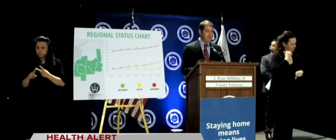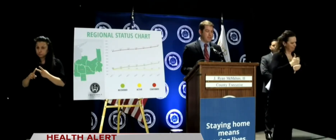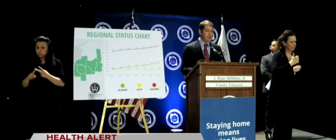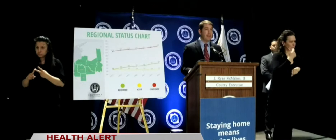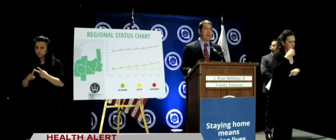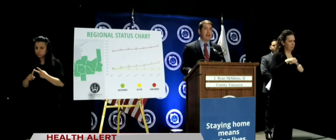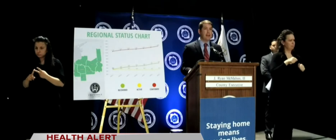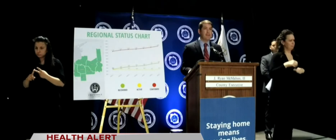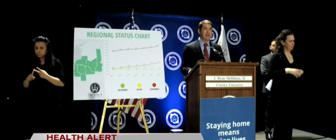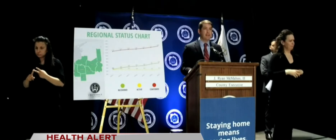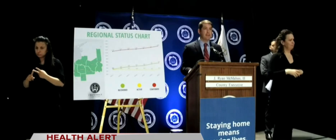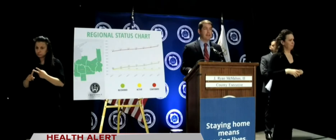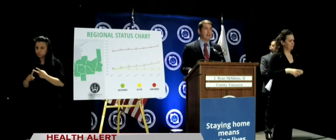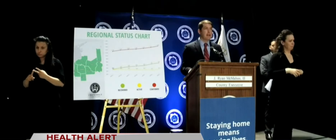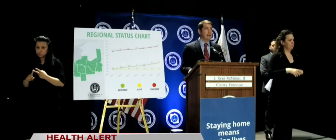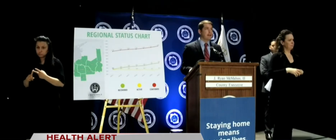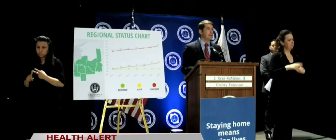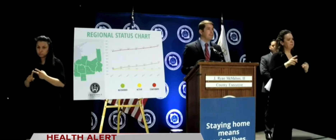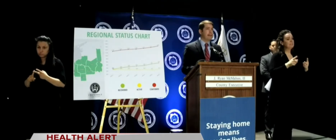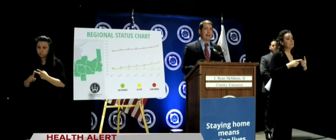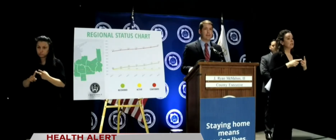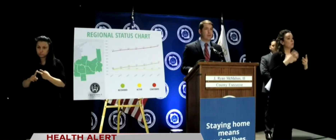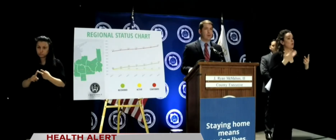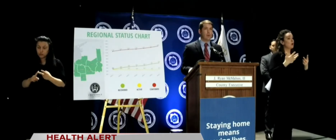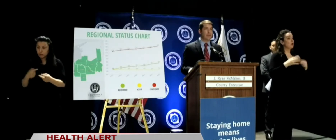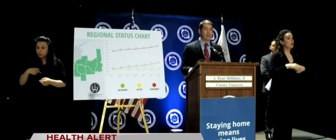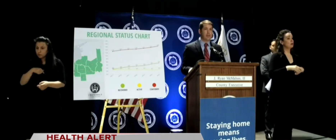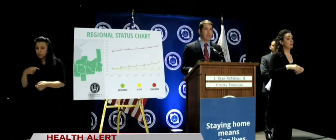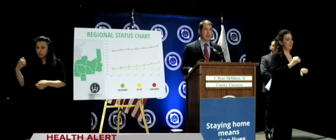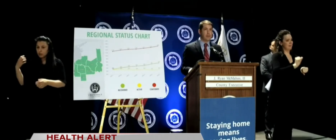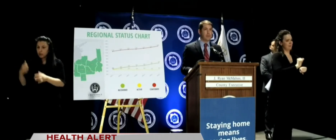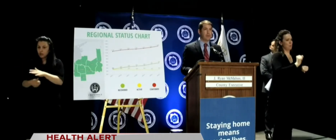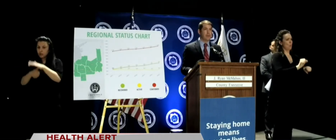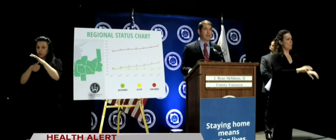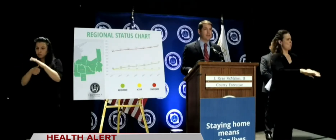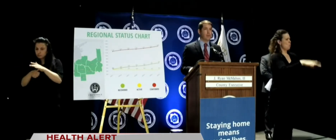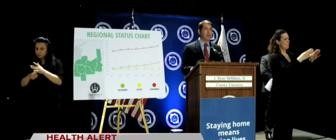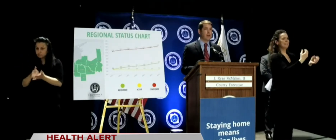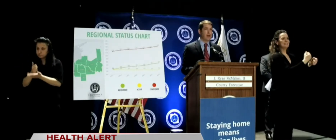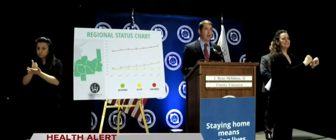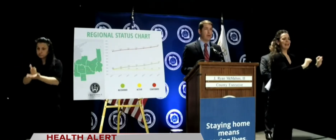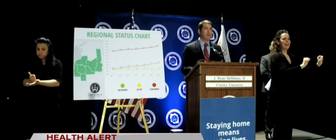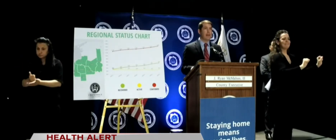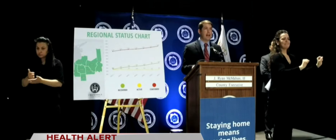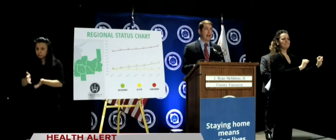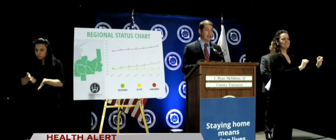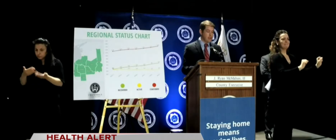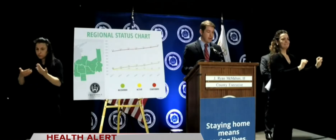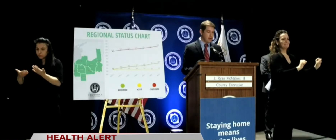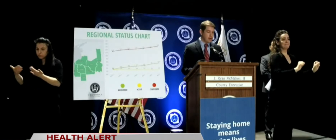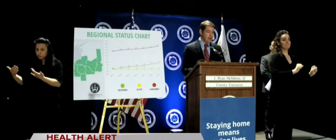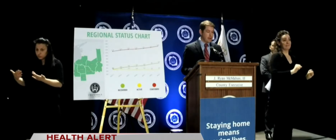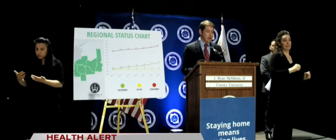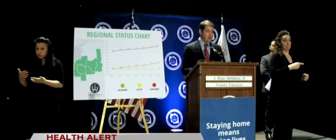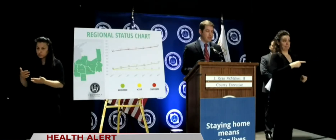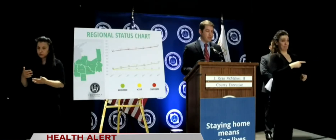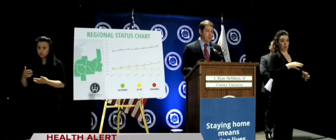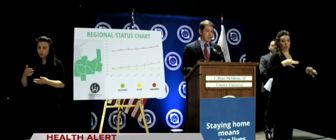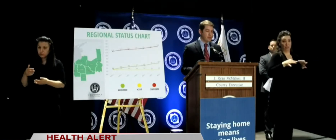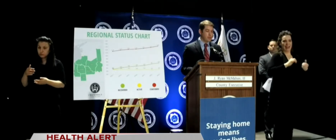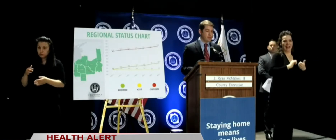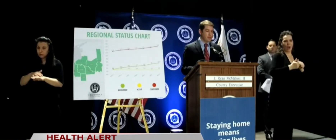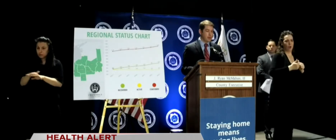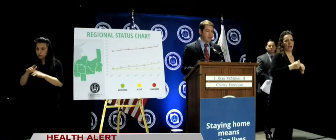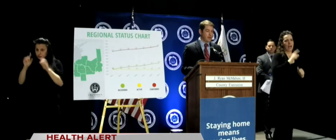reopen safely and effectively. Again, there's no instruction manual for this, so we are all relying on each other